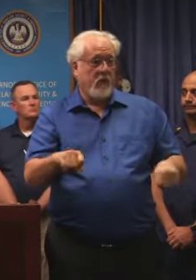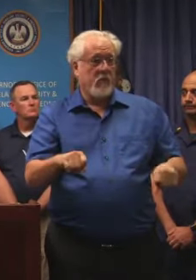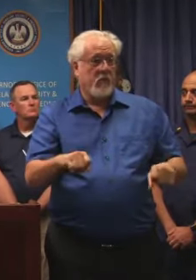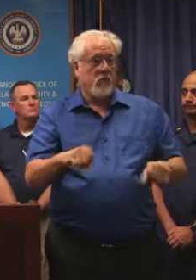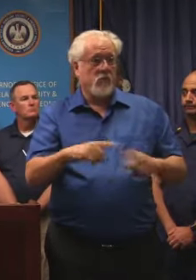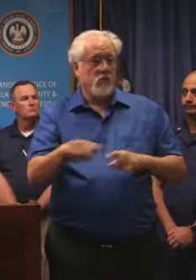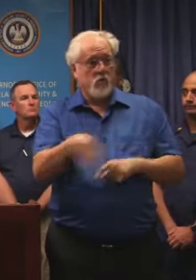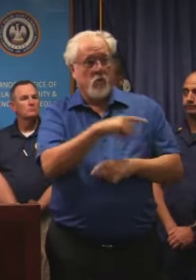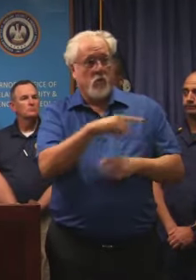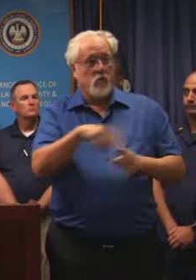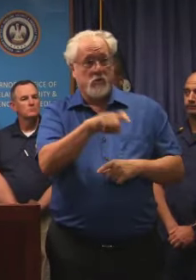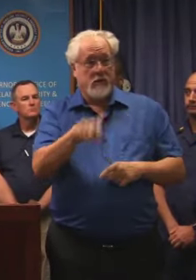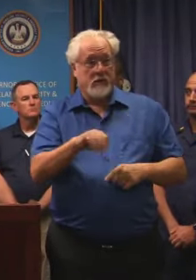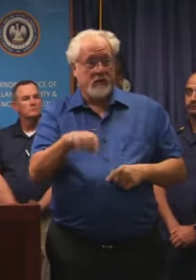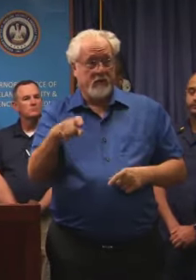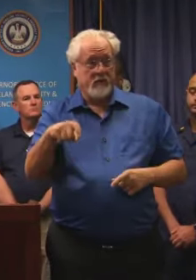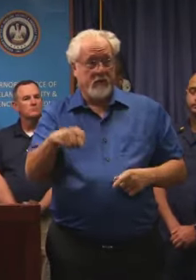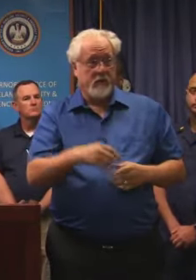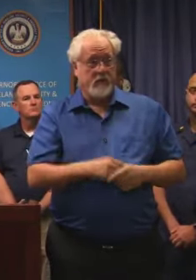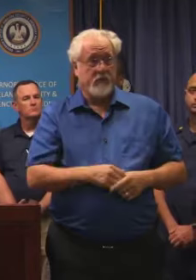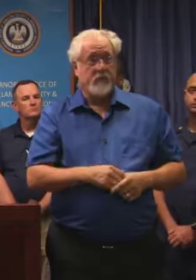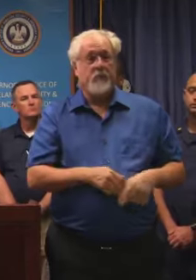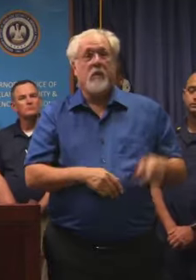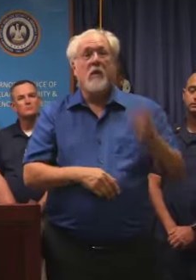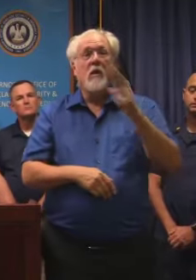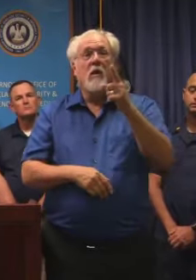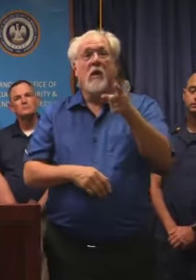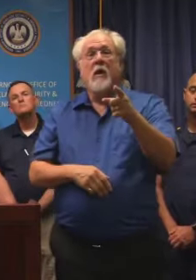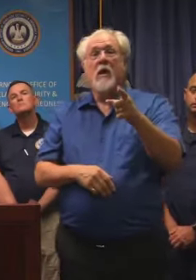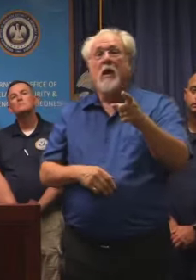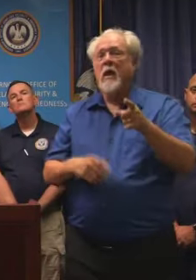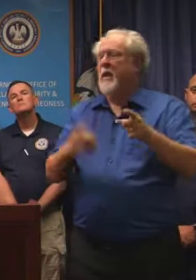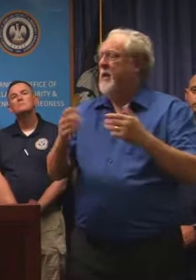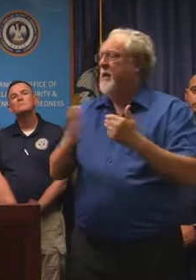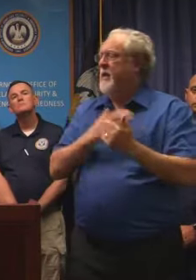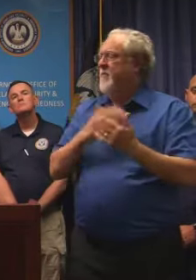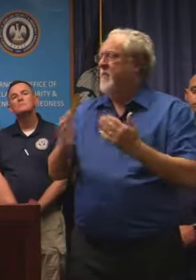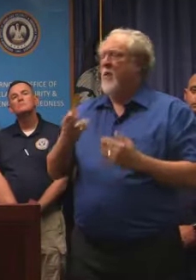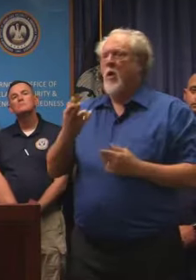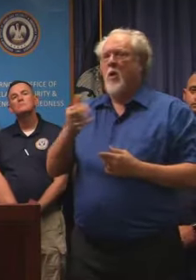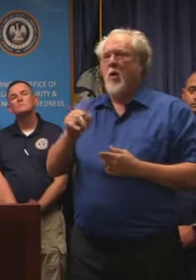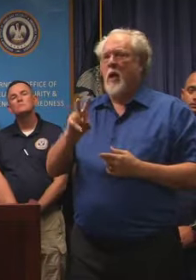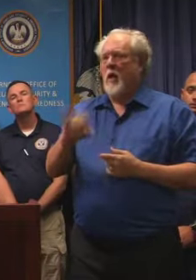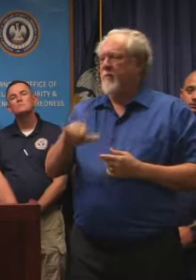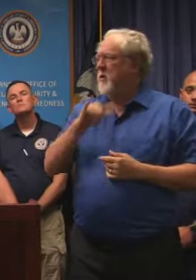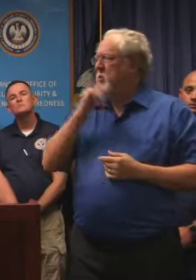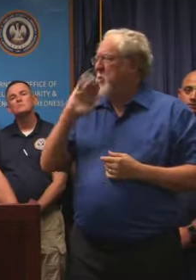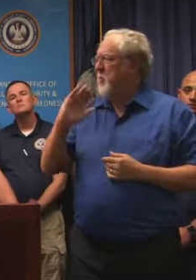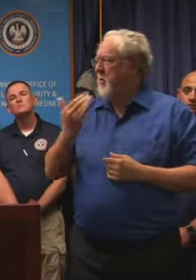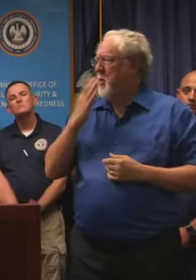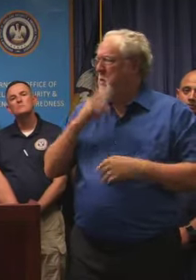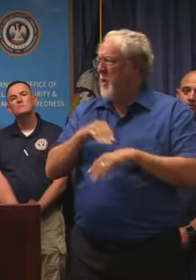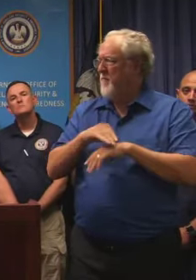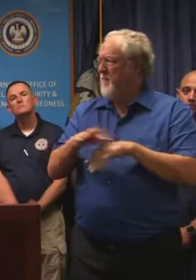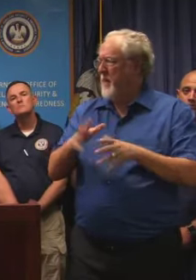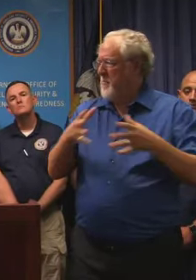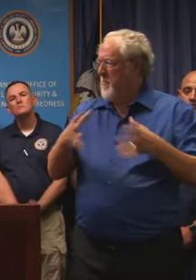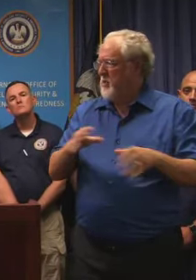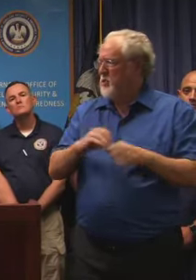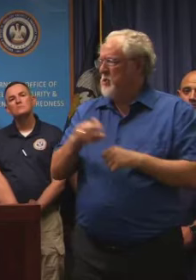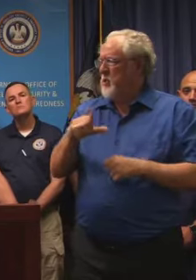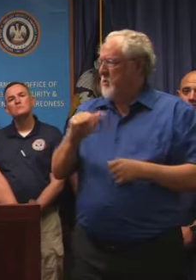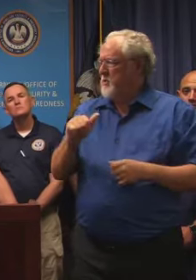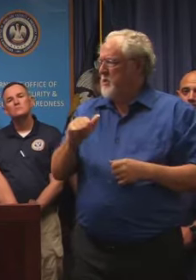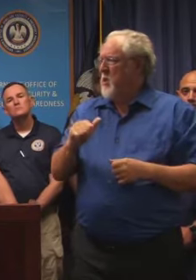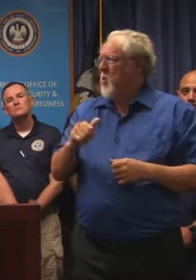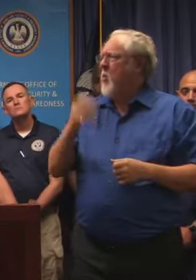go to Texas if they're needed there. Governor? Yes, sir. Even though Harvey doesn't appear that it will affect us much here in Louisiana,